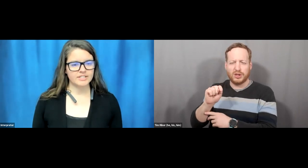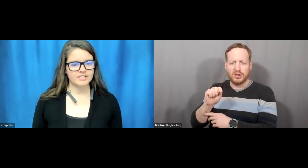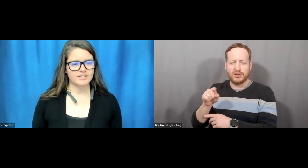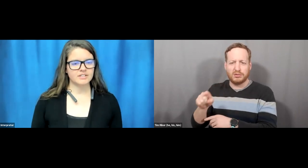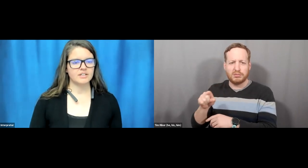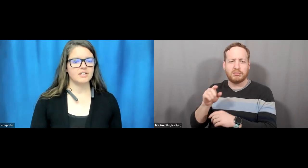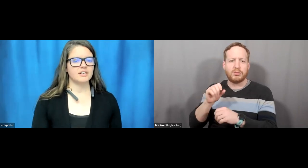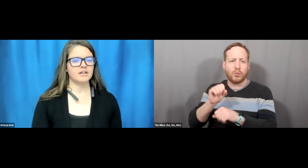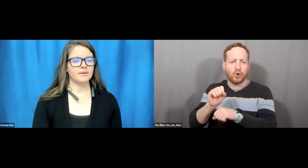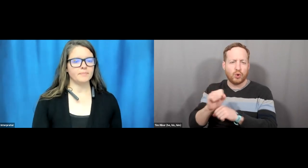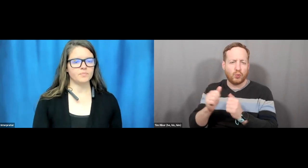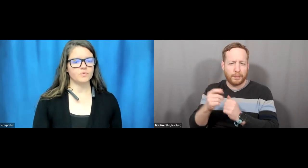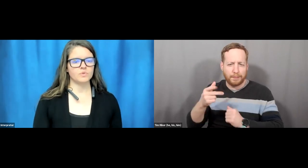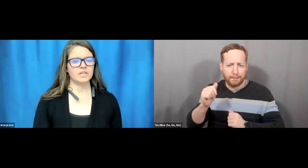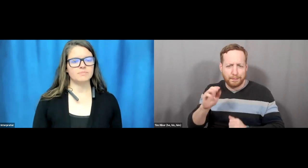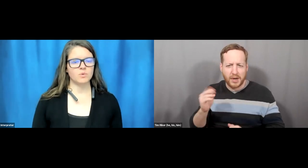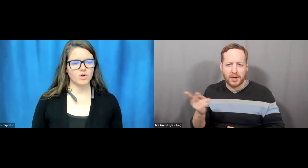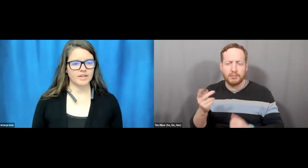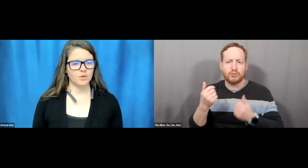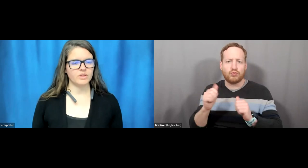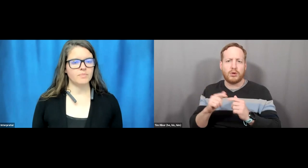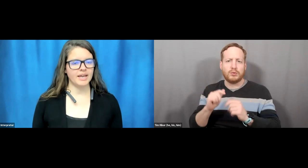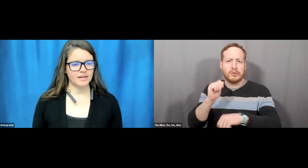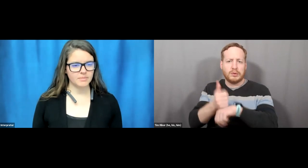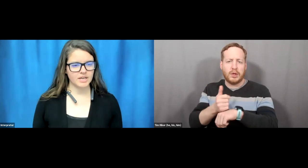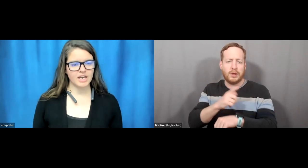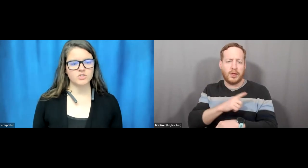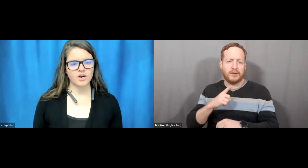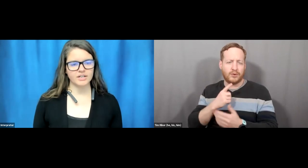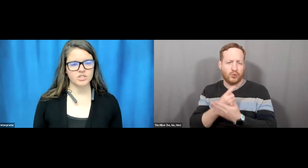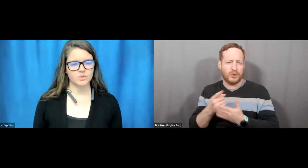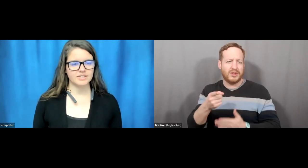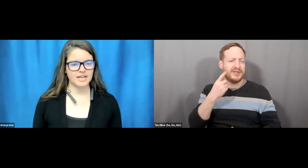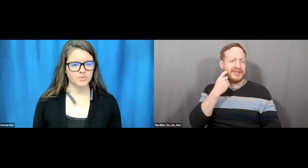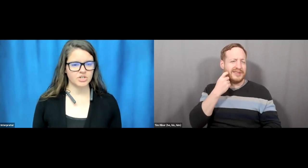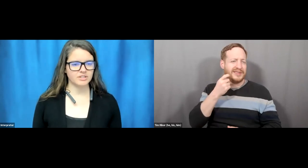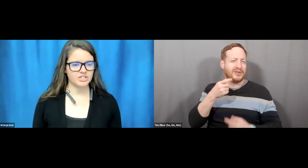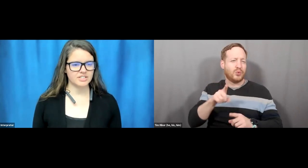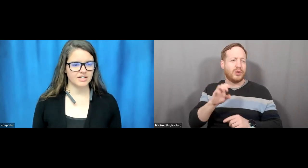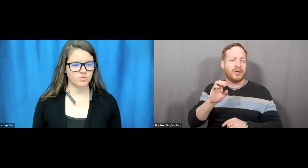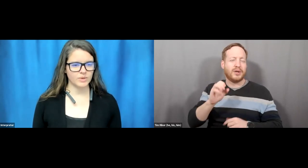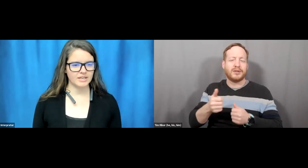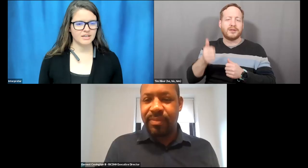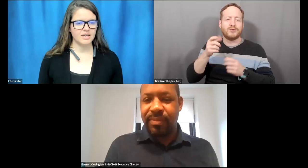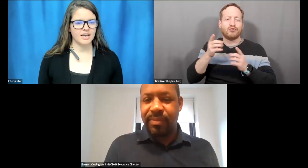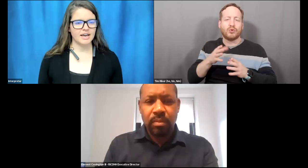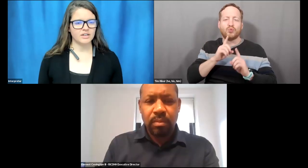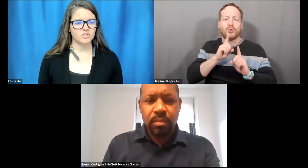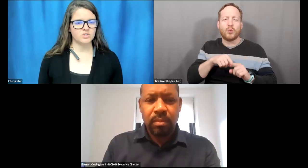Ernest, he's been working with Pam and trying to establish a legislative week. And with